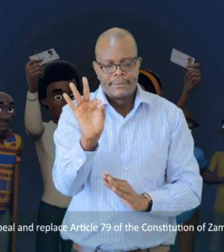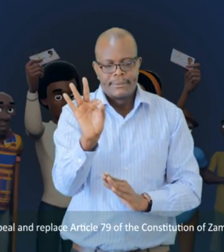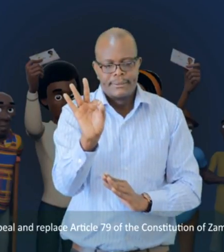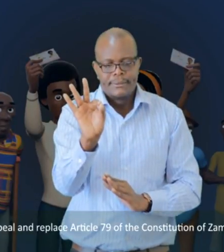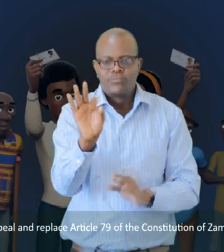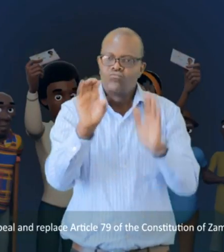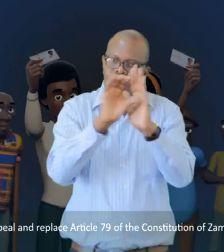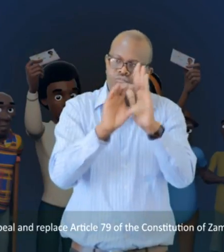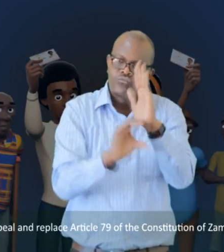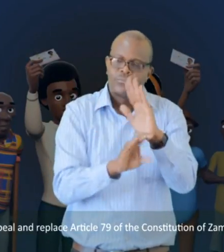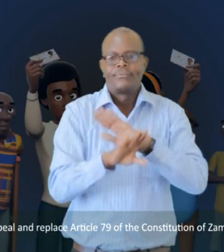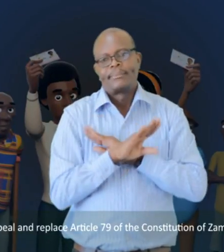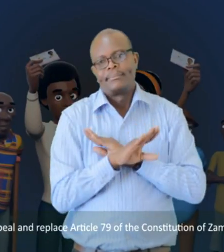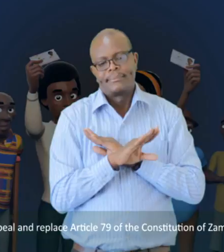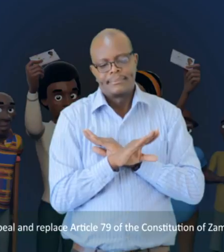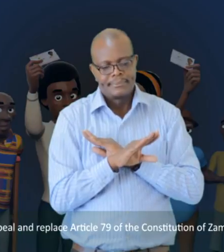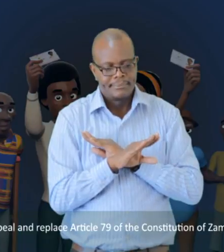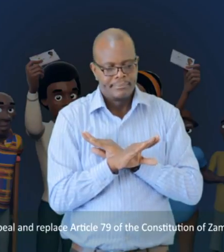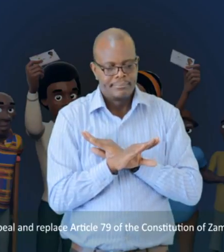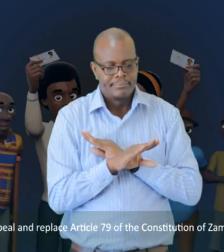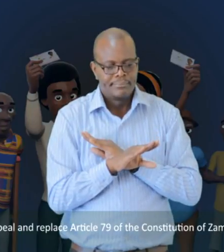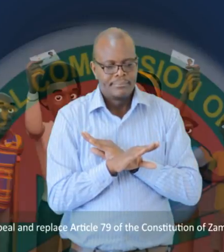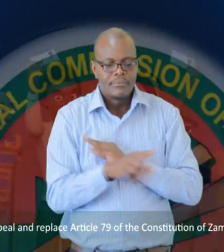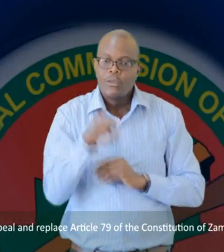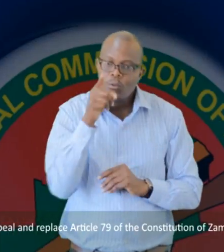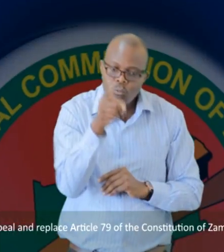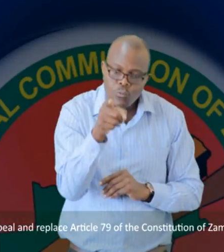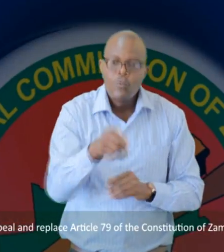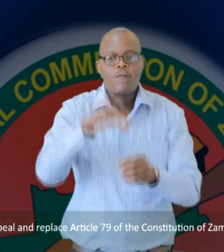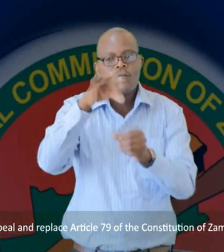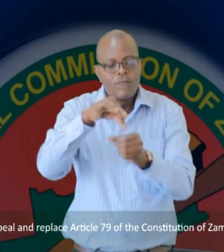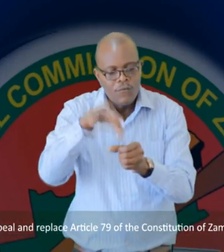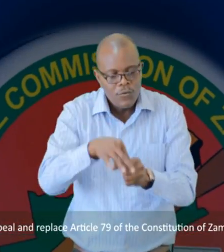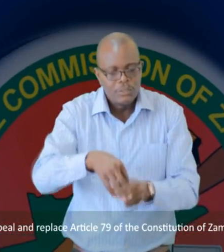repeal and replace Article 79 of the Constitution of Zambia.